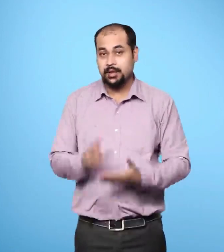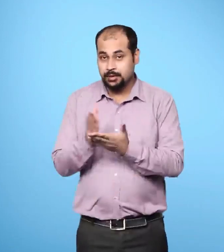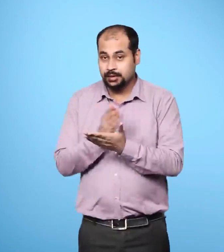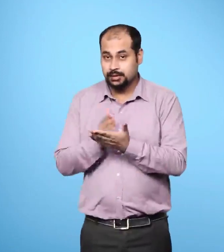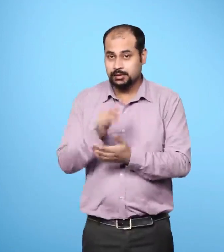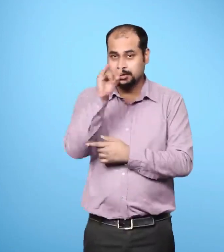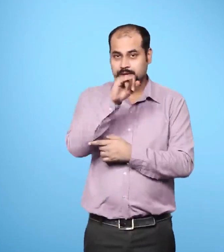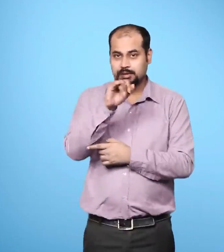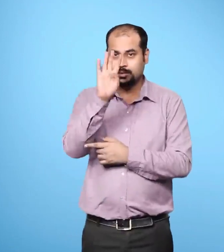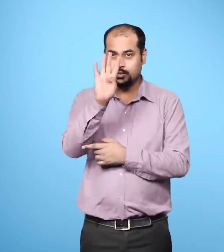Page number 64.